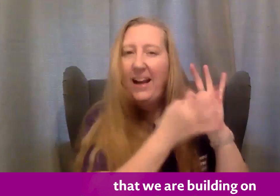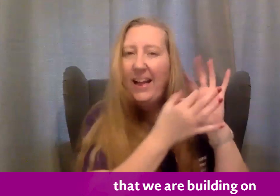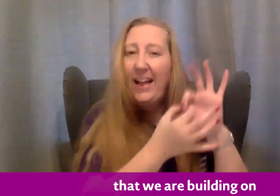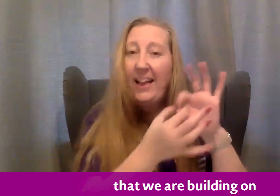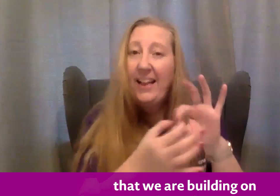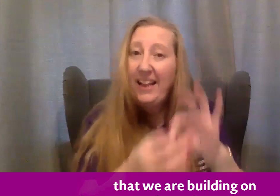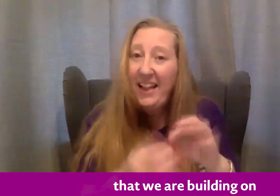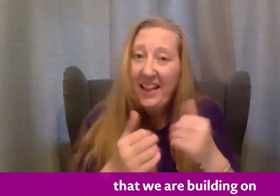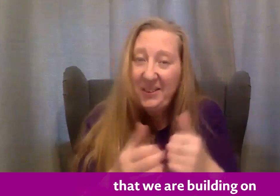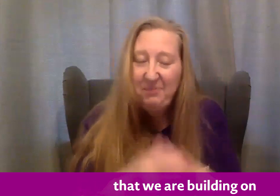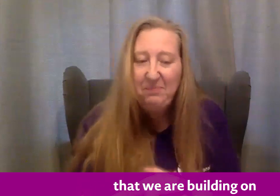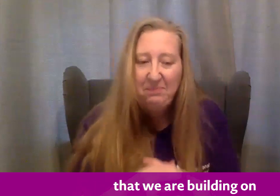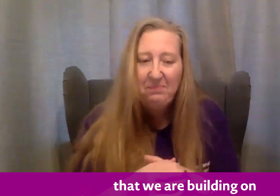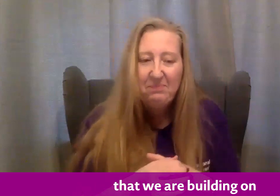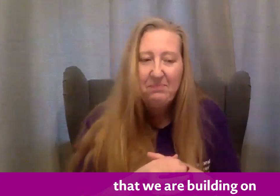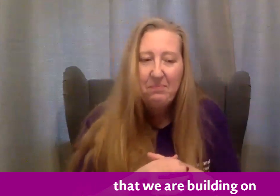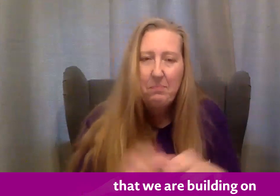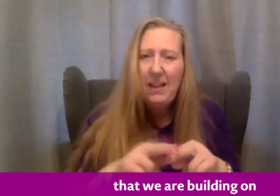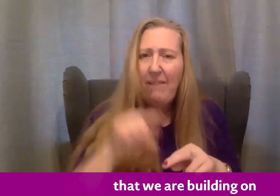should find that we are building on the content throughout the course.